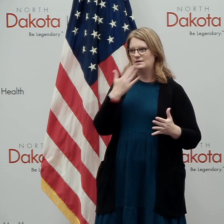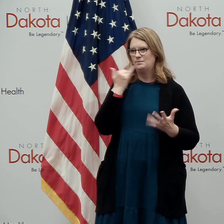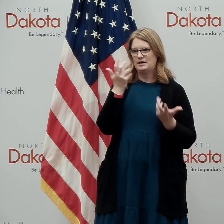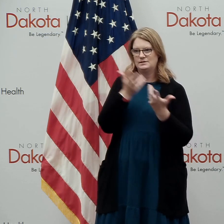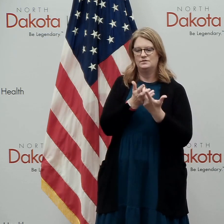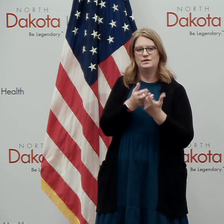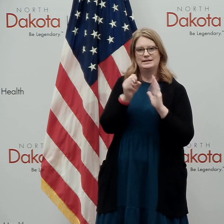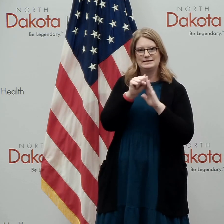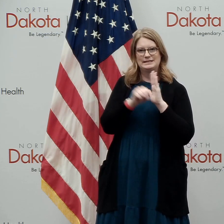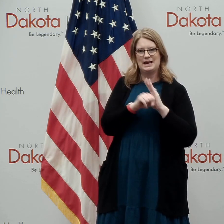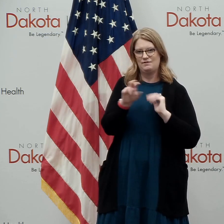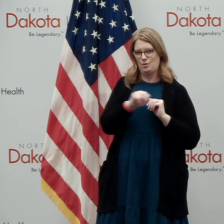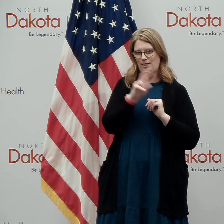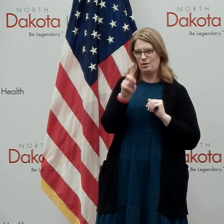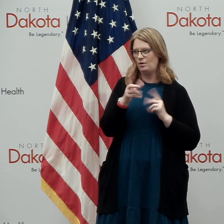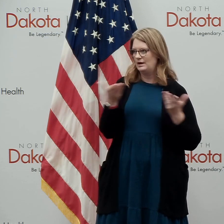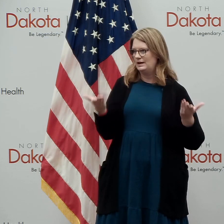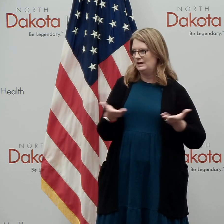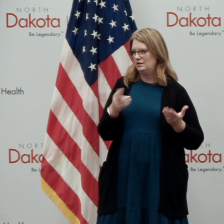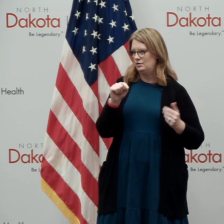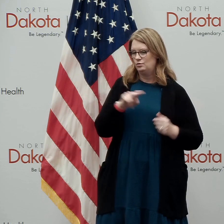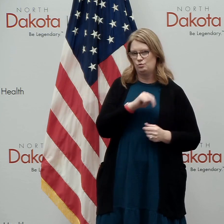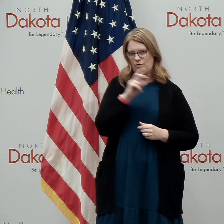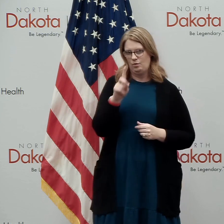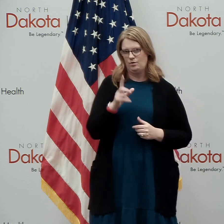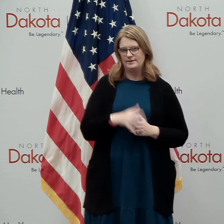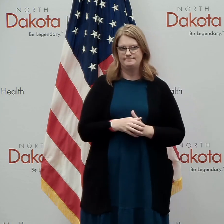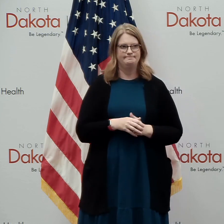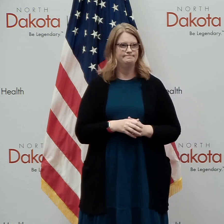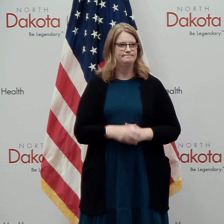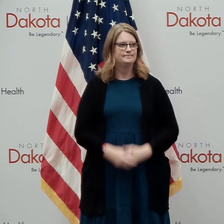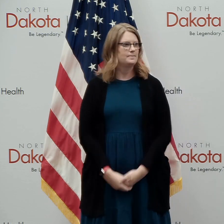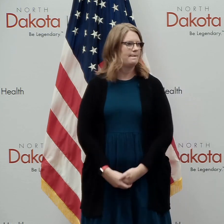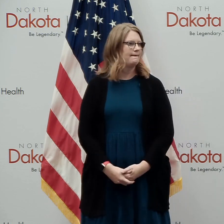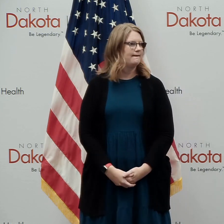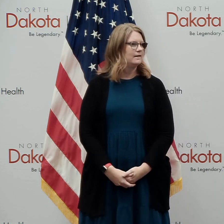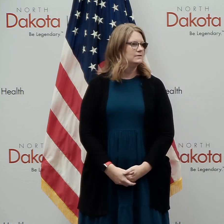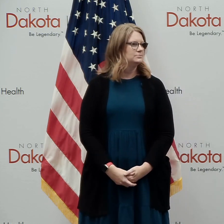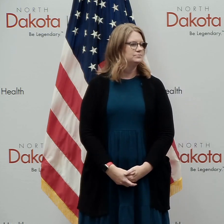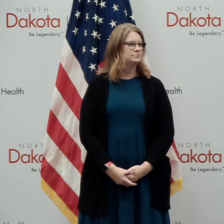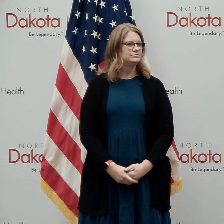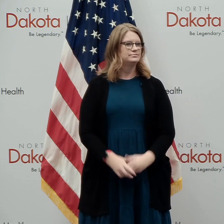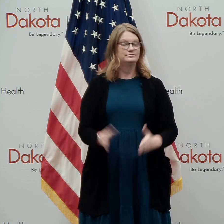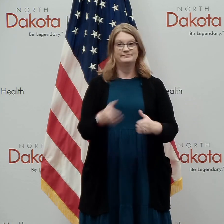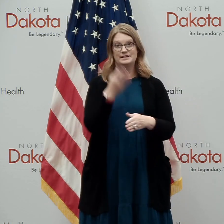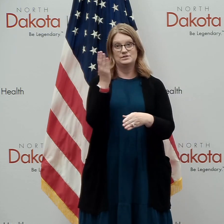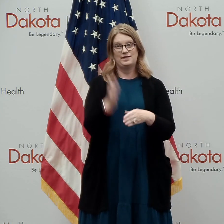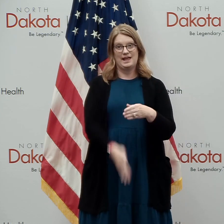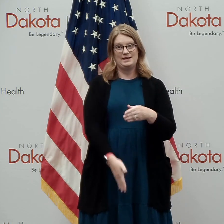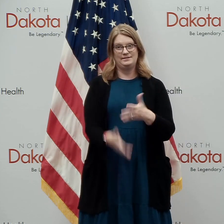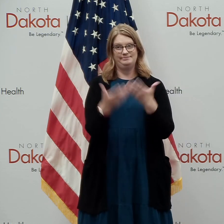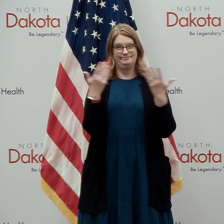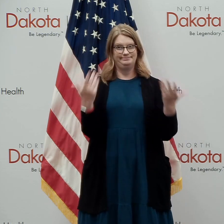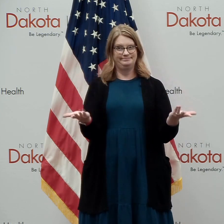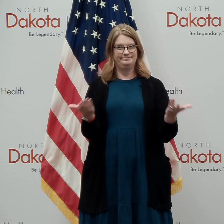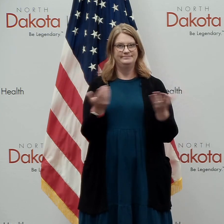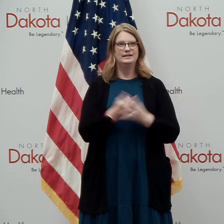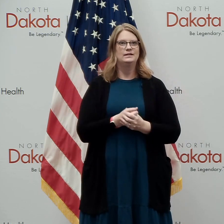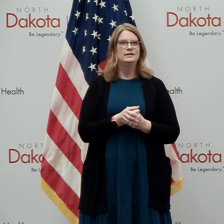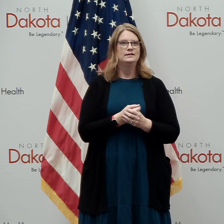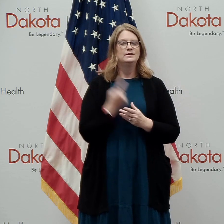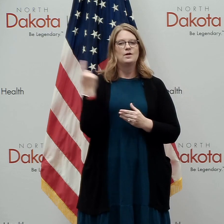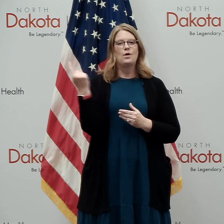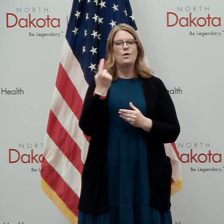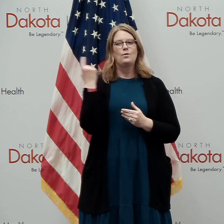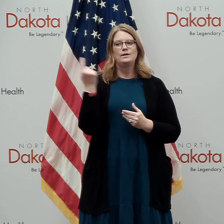state of North Dakota here in North Dakota. I think that brings us to the end. Always been